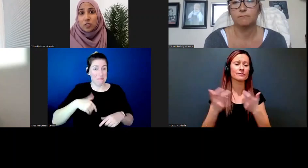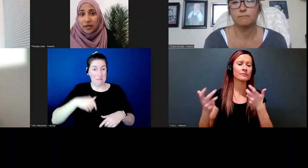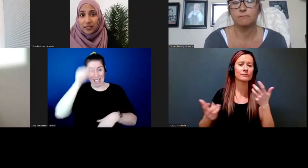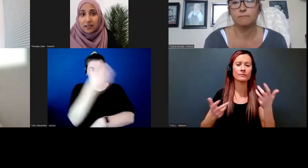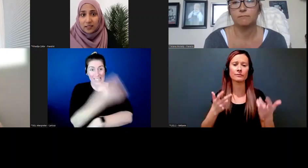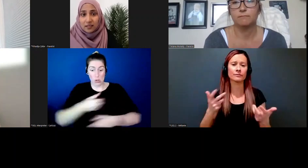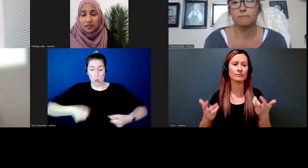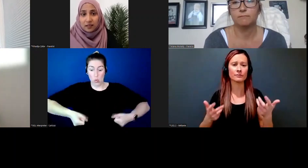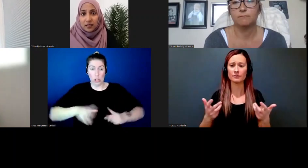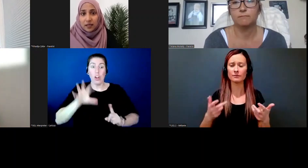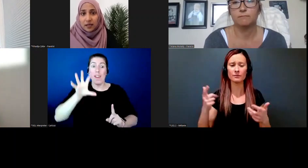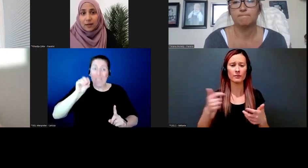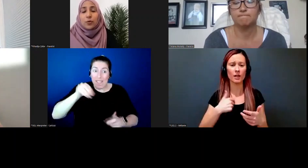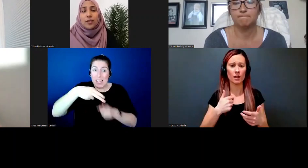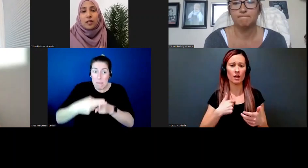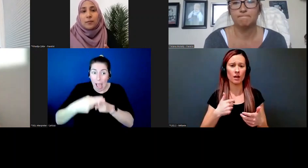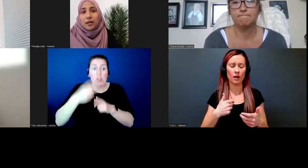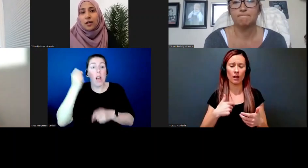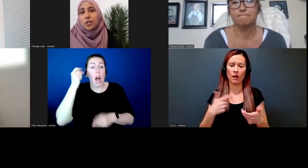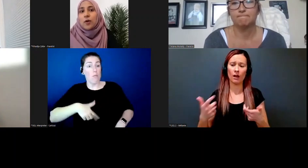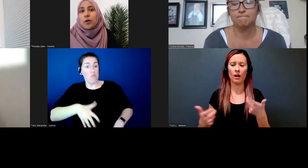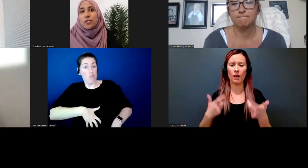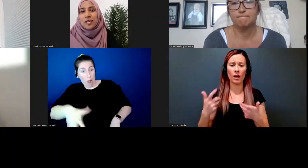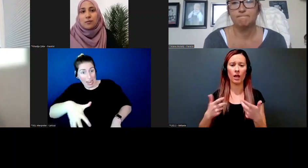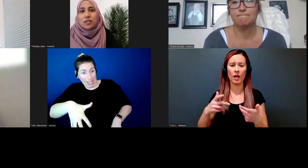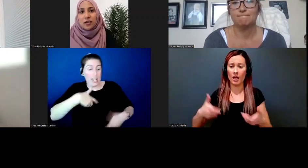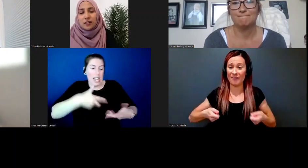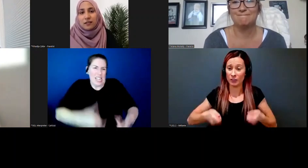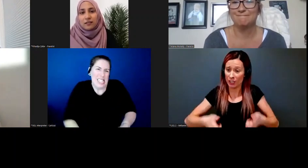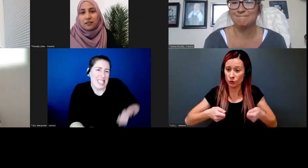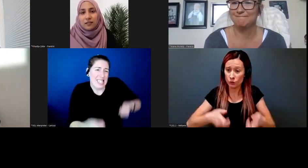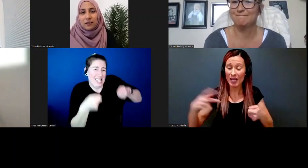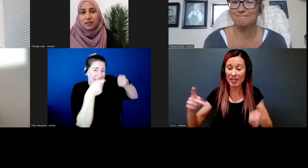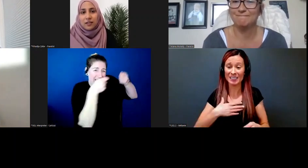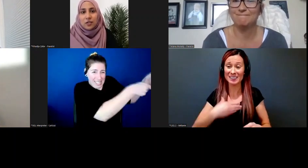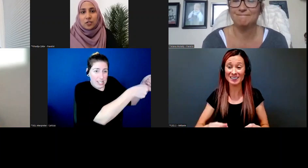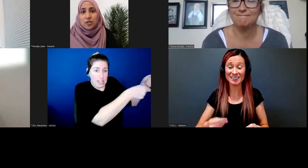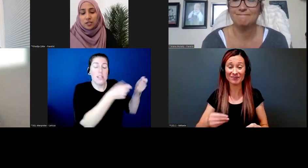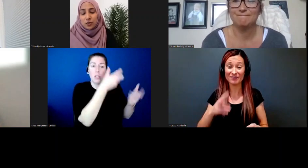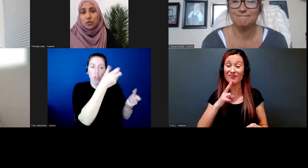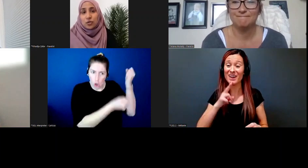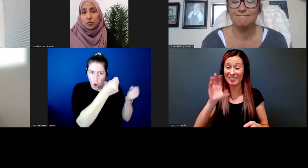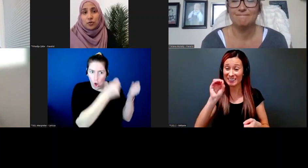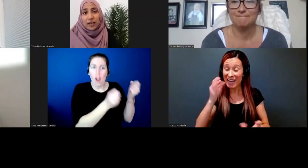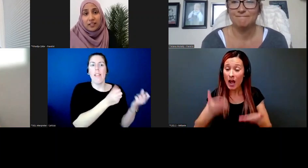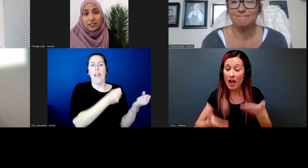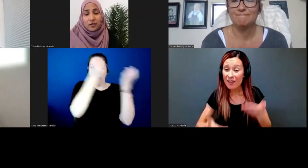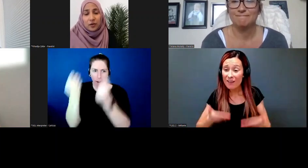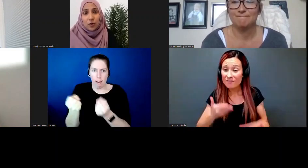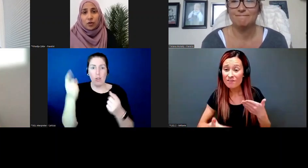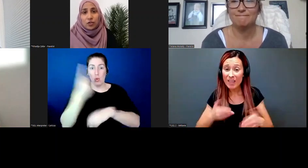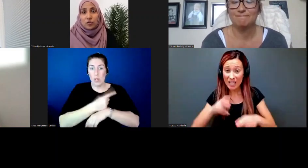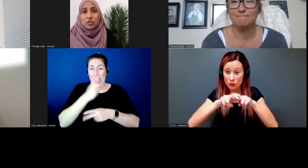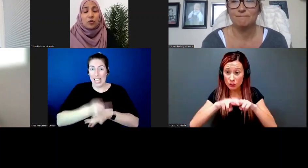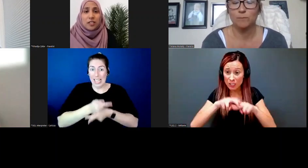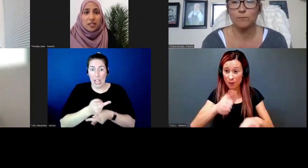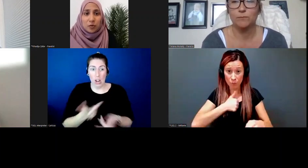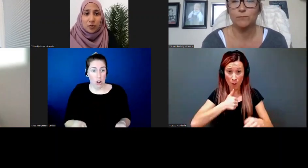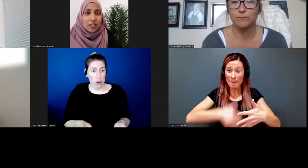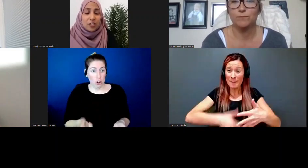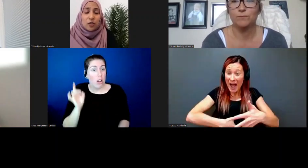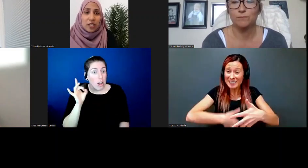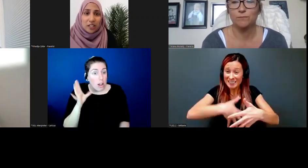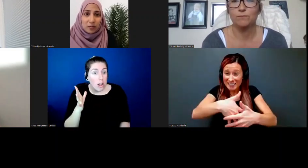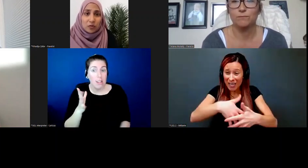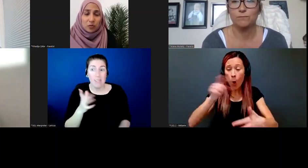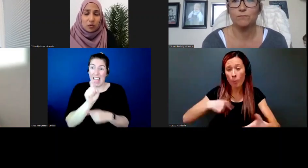I was pregnant and putting it in my car so I could take him to daycare. So either you do that or you just don't take them to